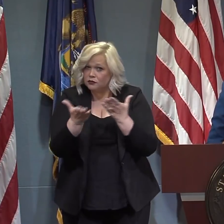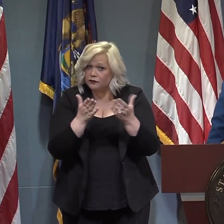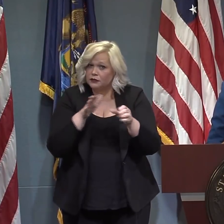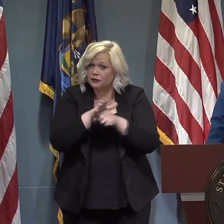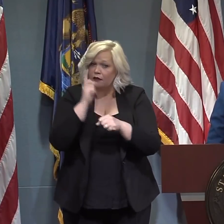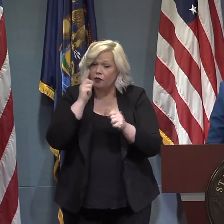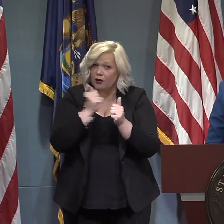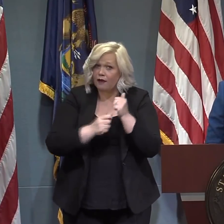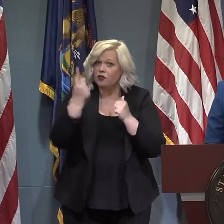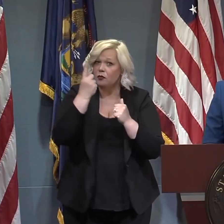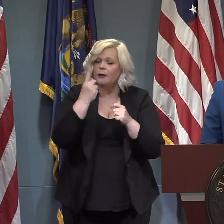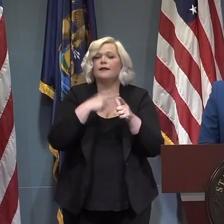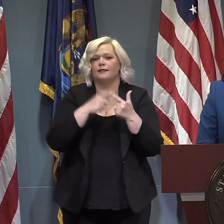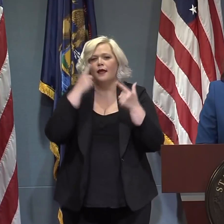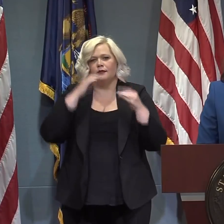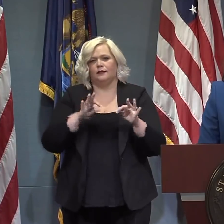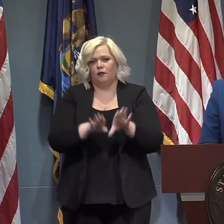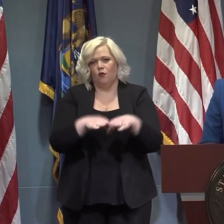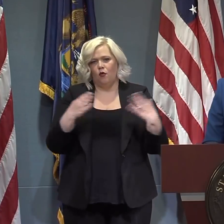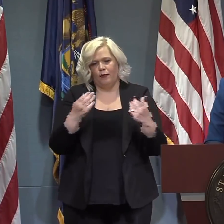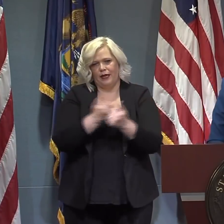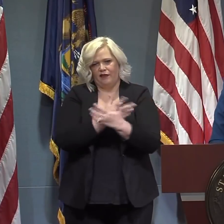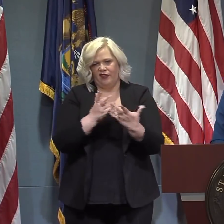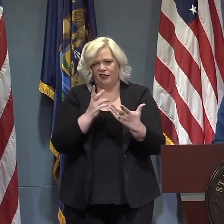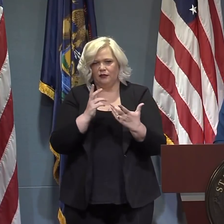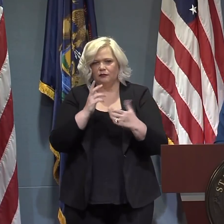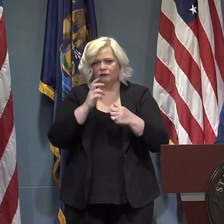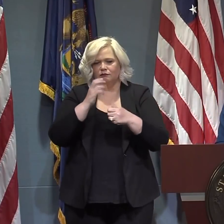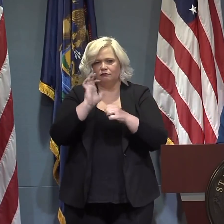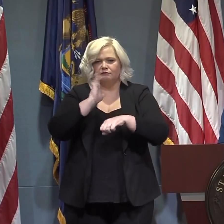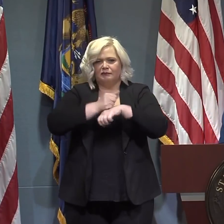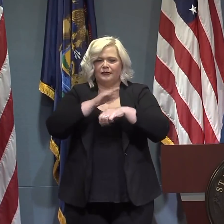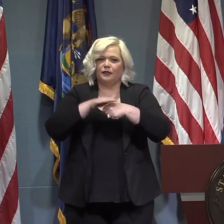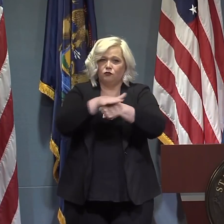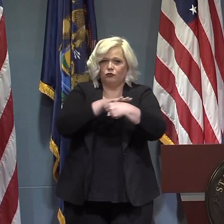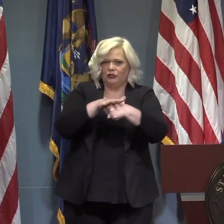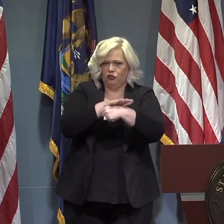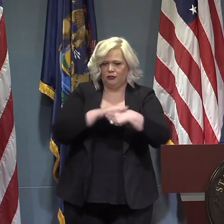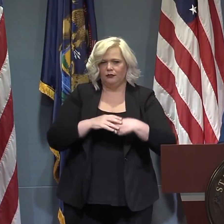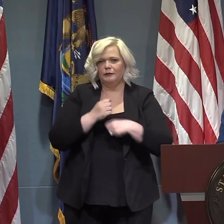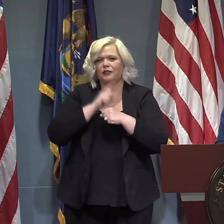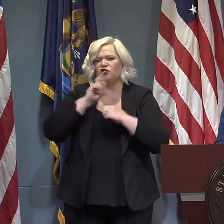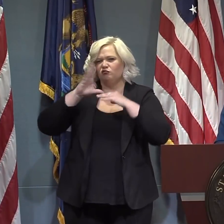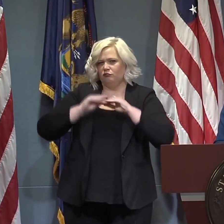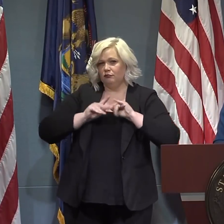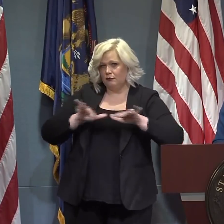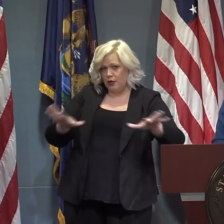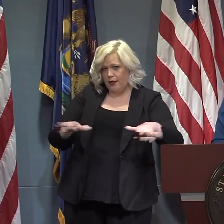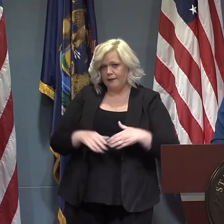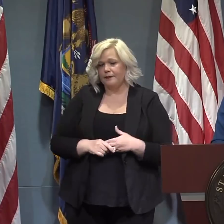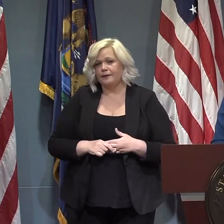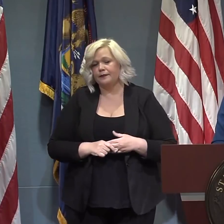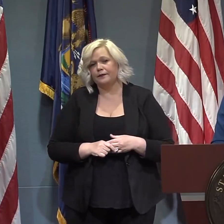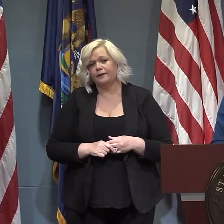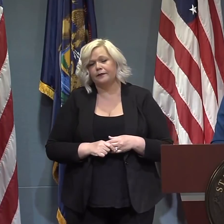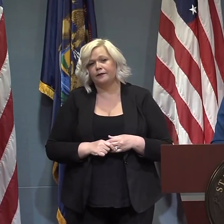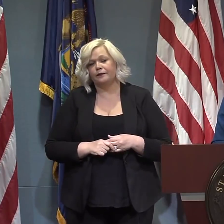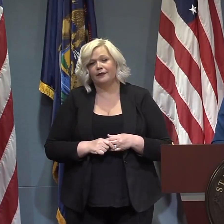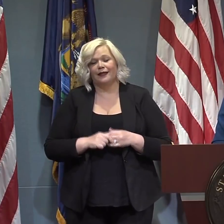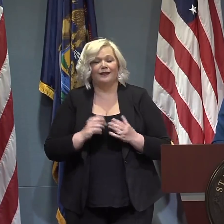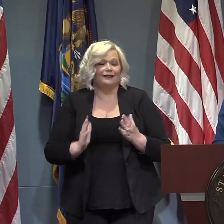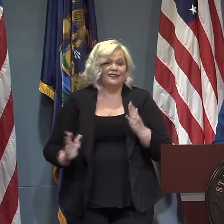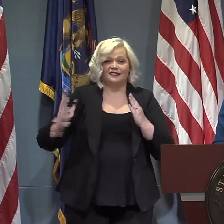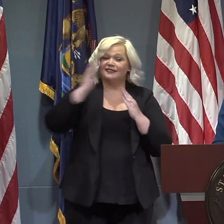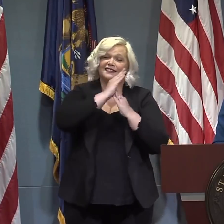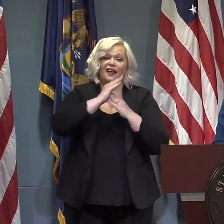on regional experiences with COVID-19 and ability to combat it. The number one question